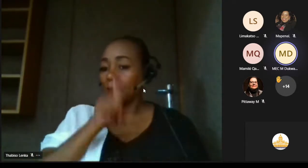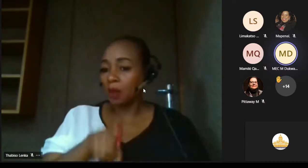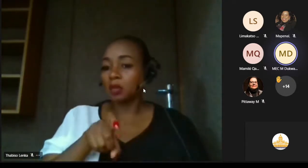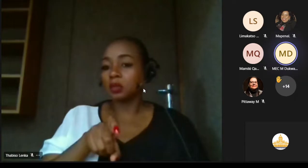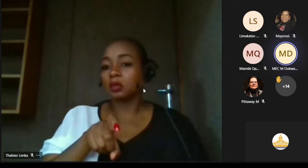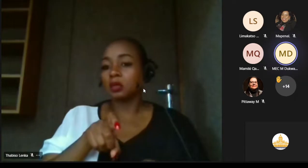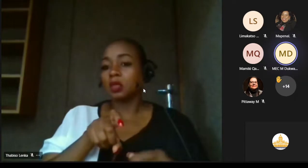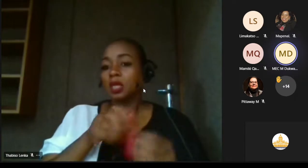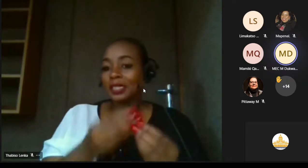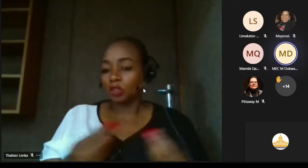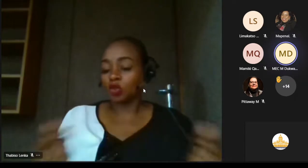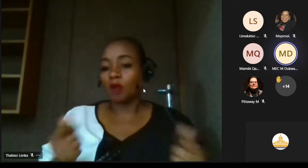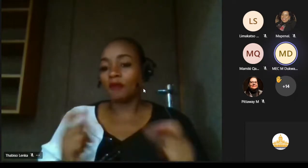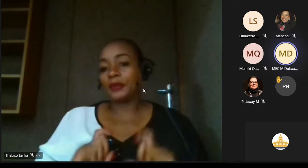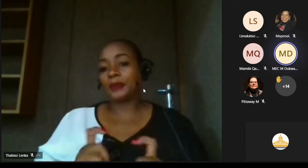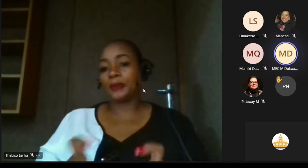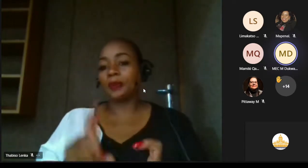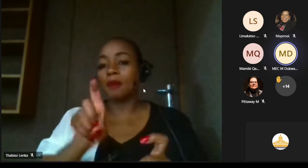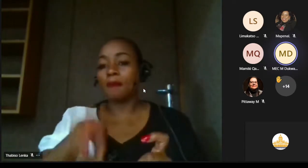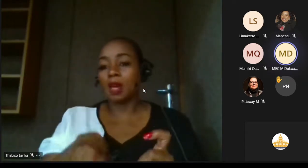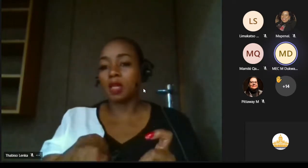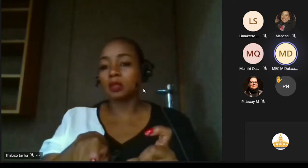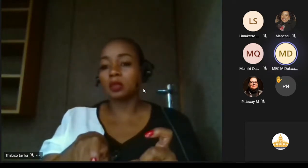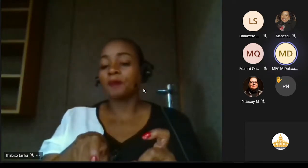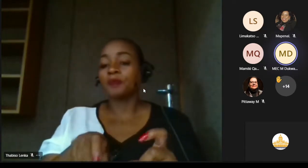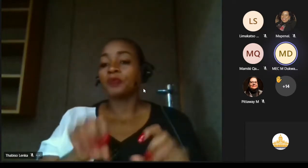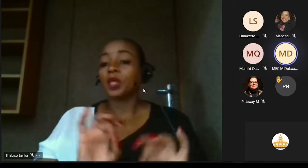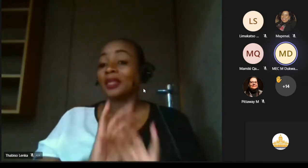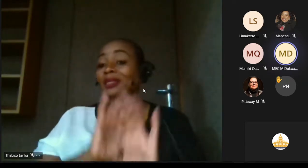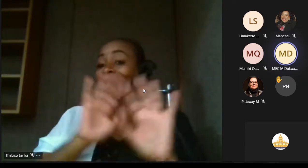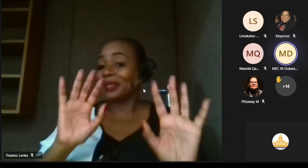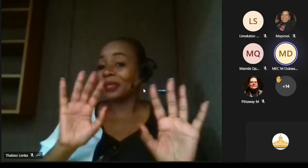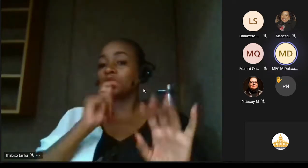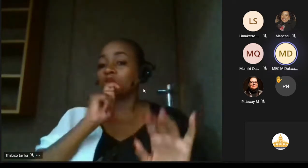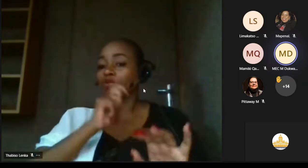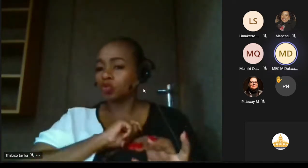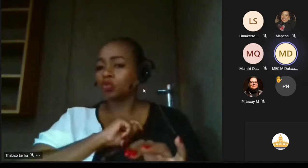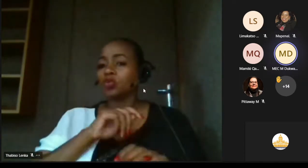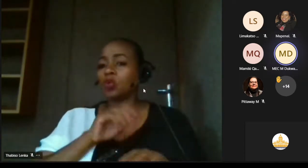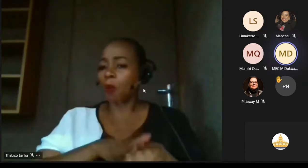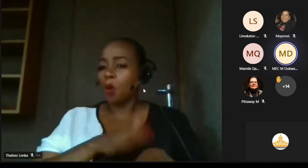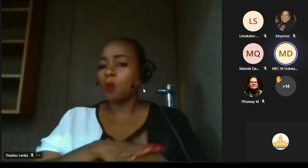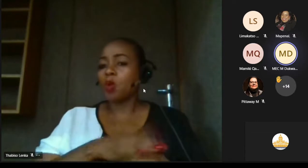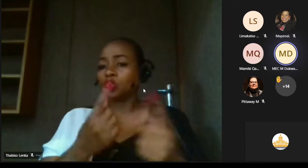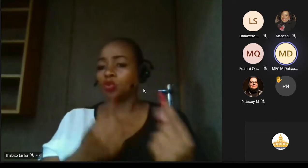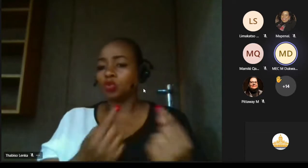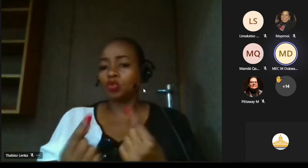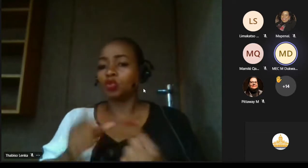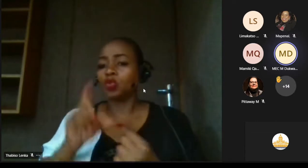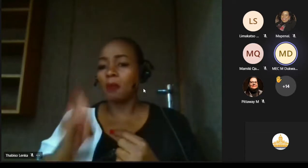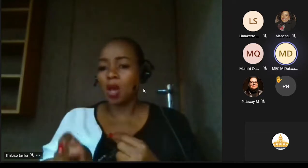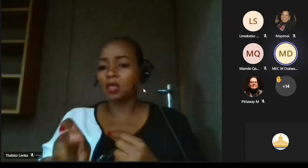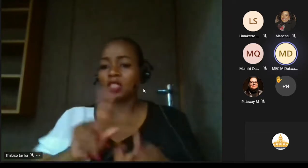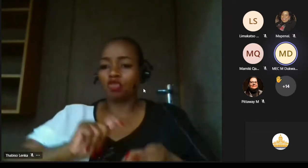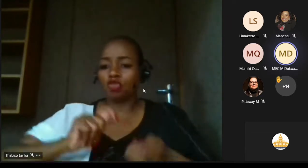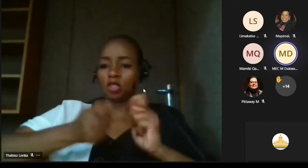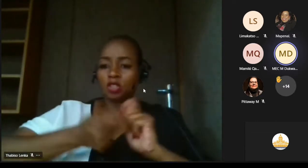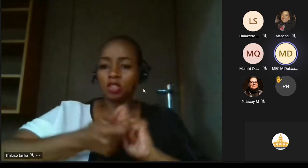necessary speed. It is clear that much still needs to be done to turn things around, especially in